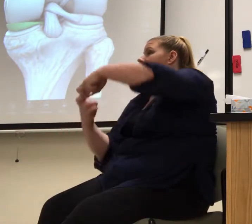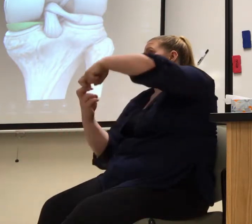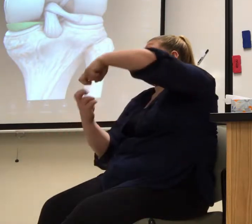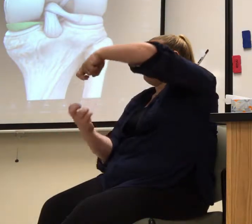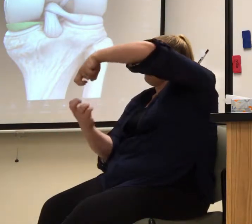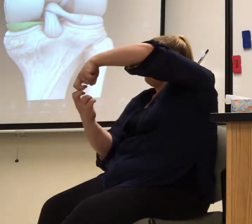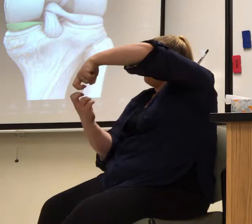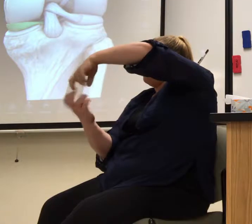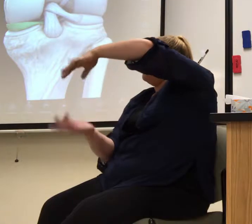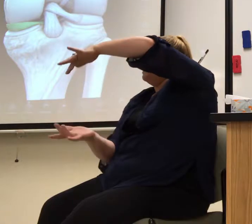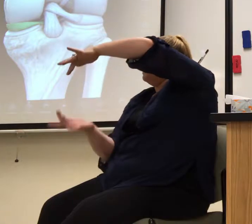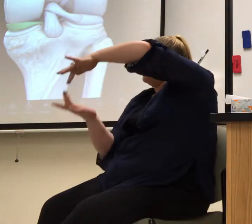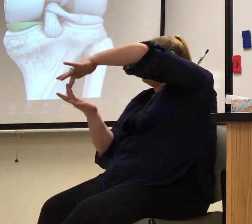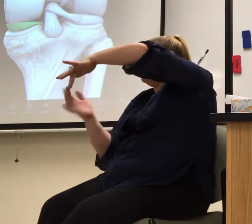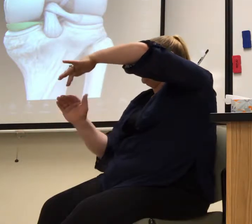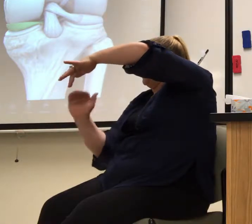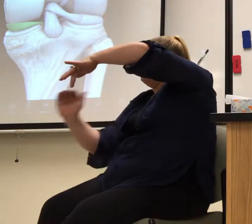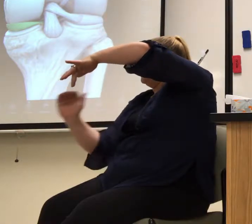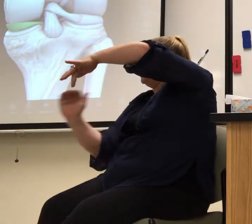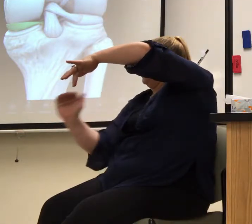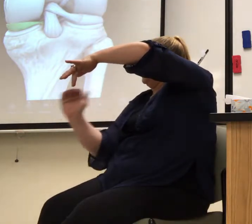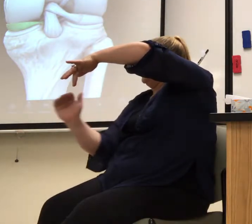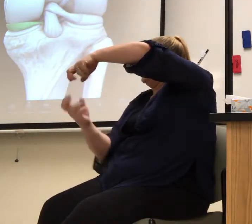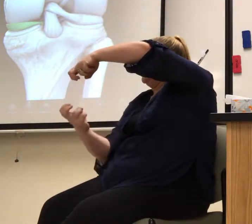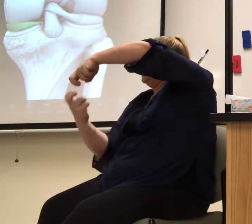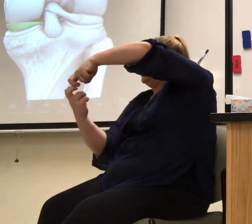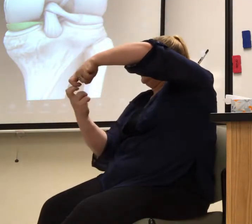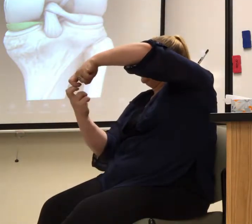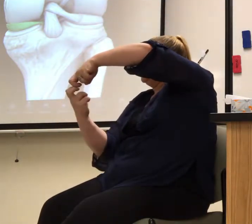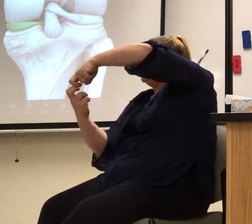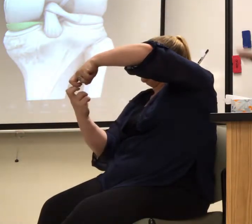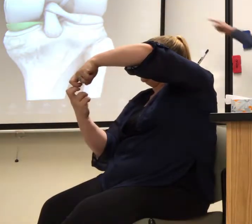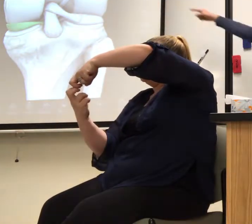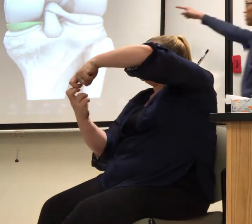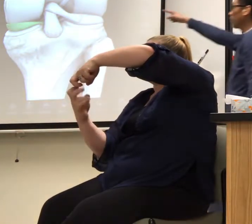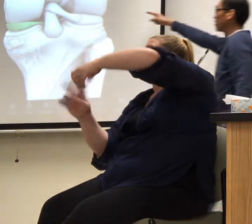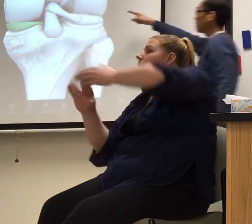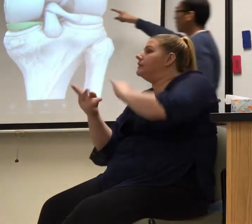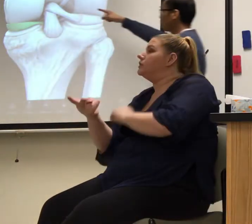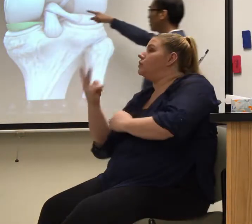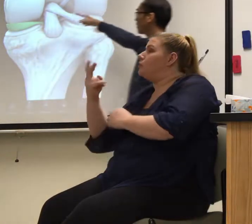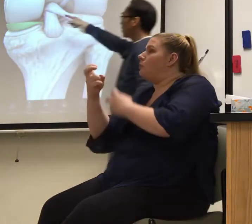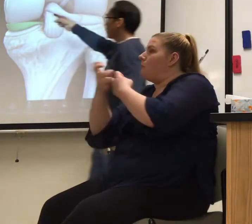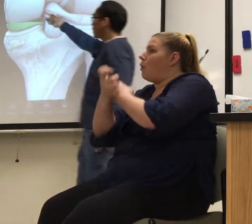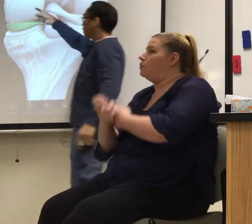When I say between condyles, I mean like the condyle of femur above it